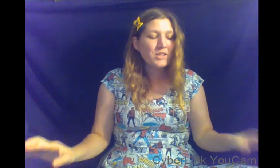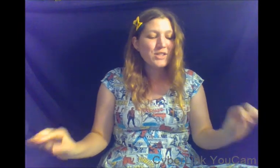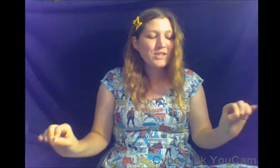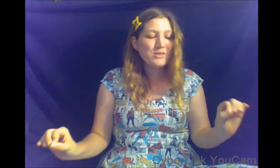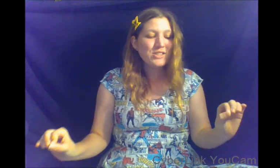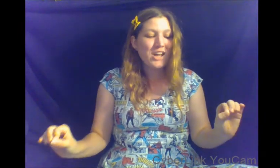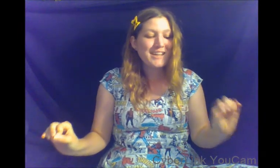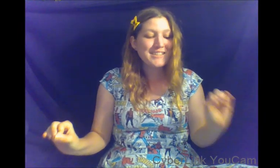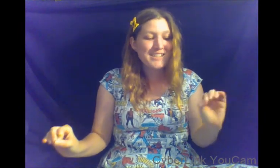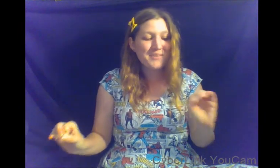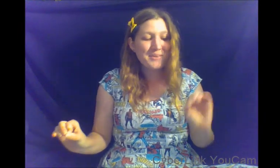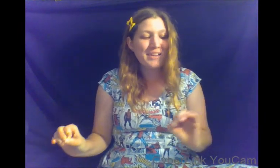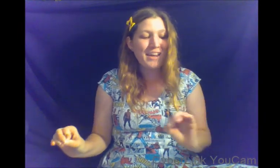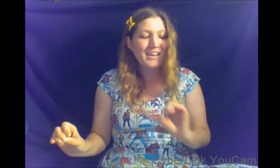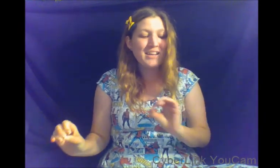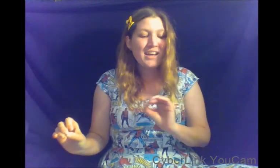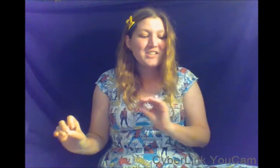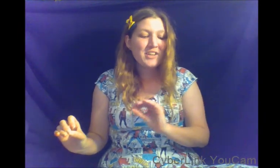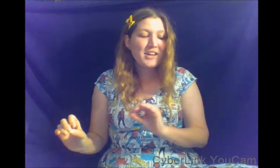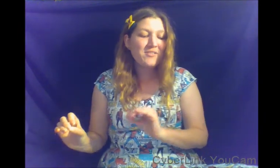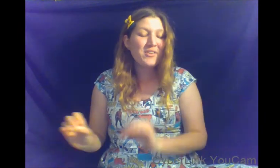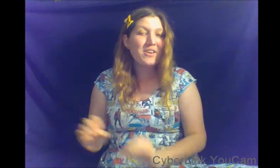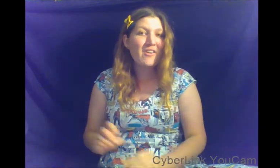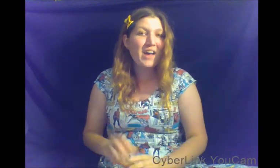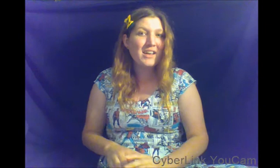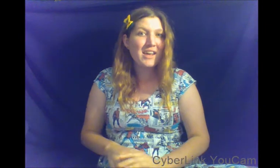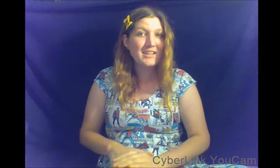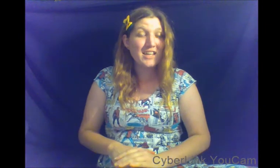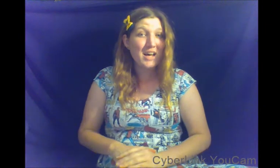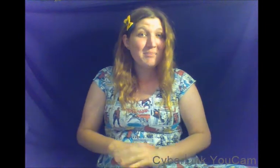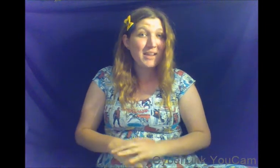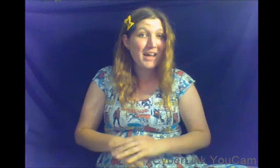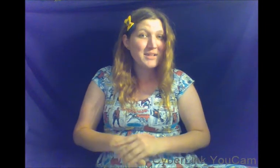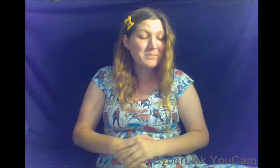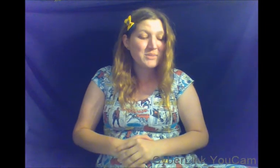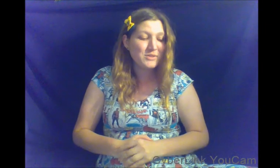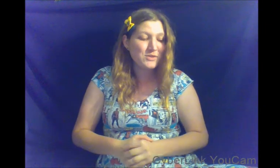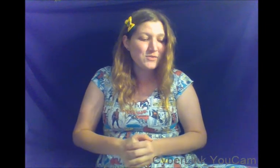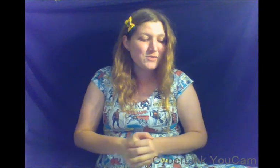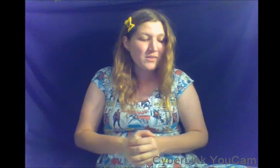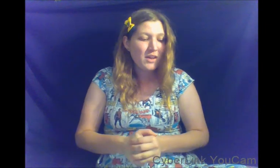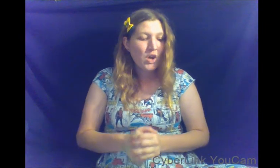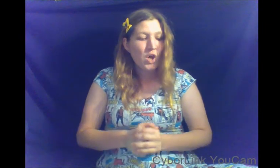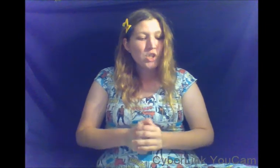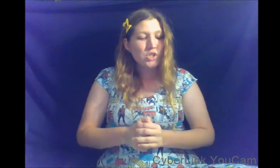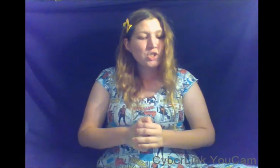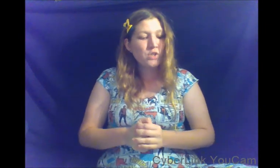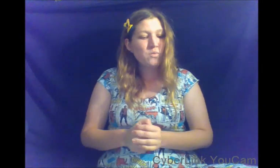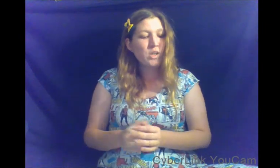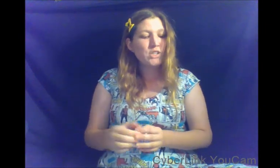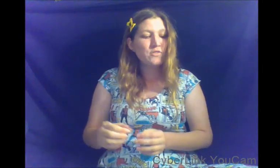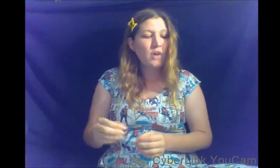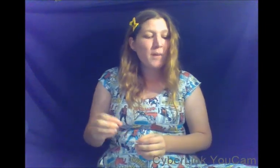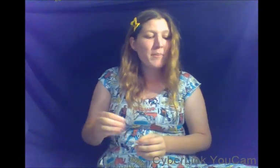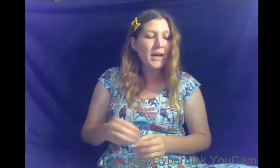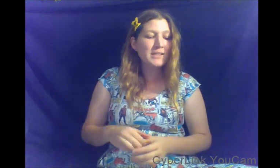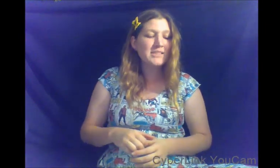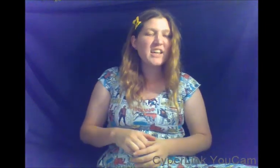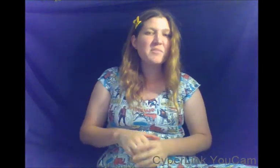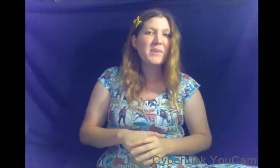Watching you change every plan, trying to figure out your next unplanned move. Should've watched your own back instead of beating